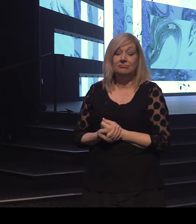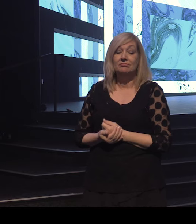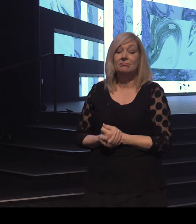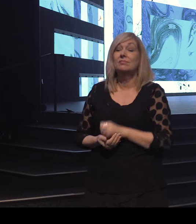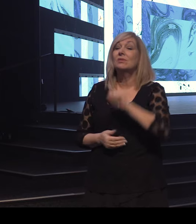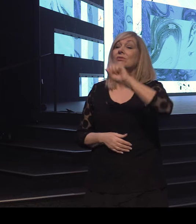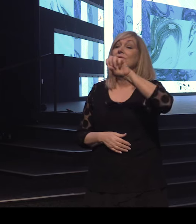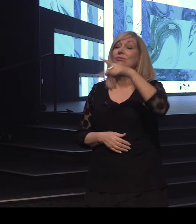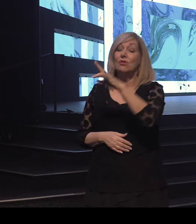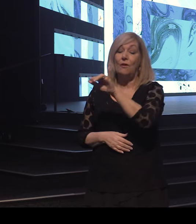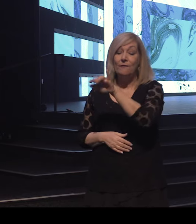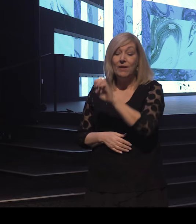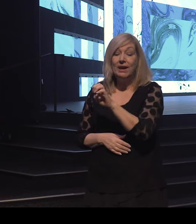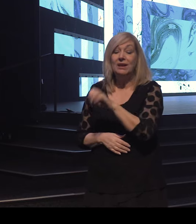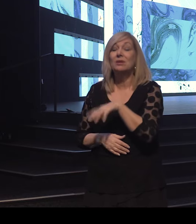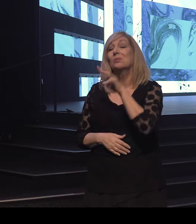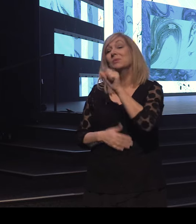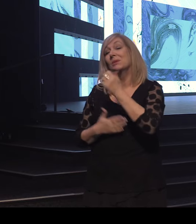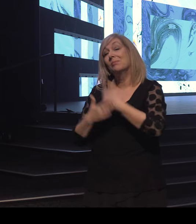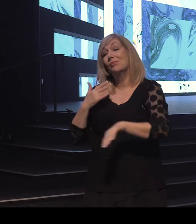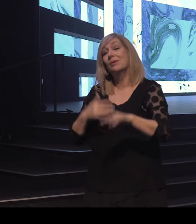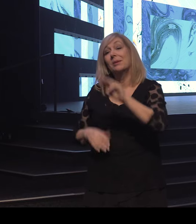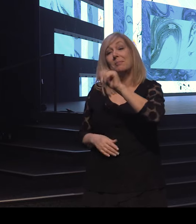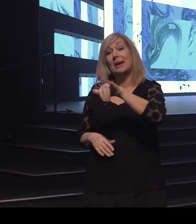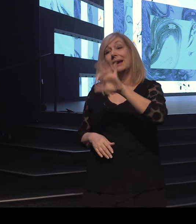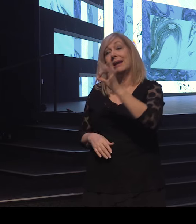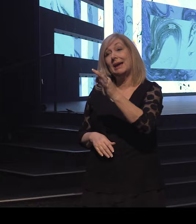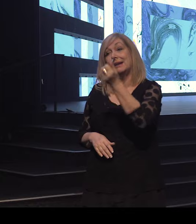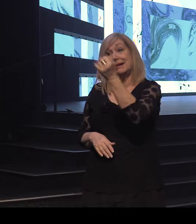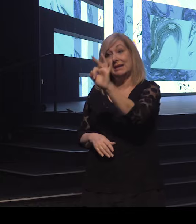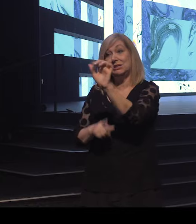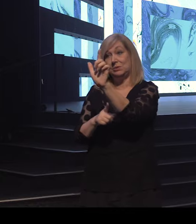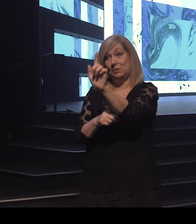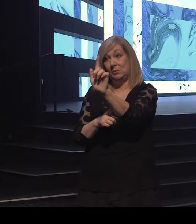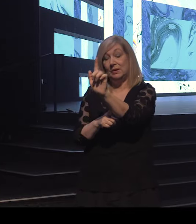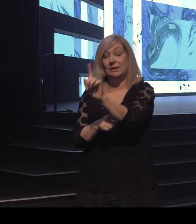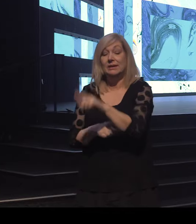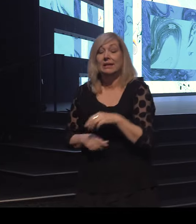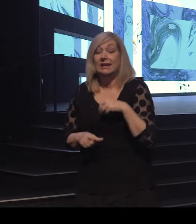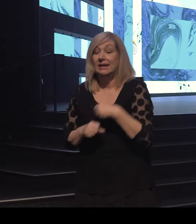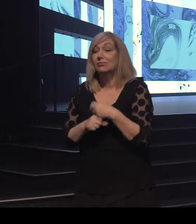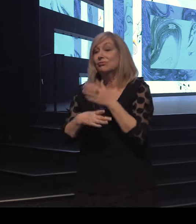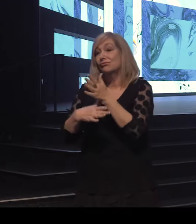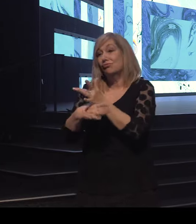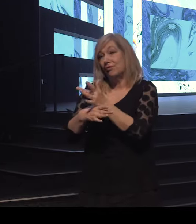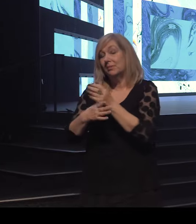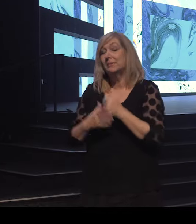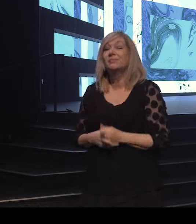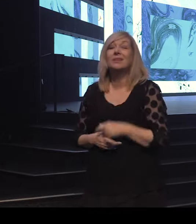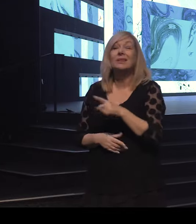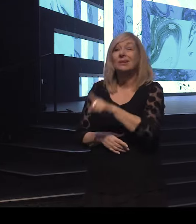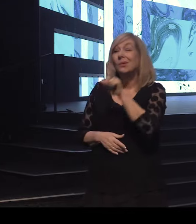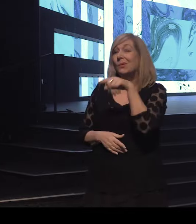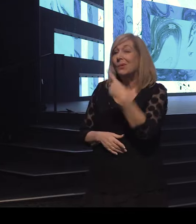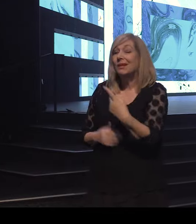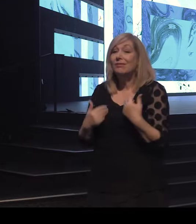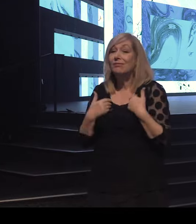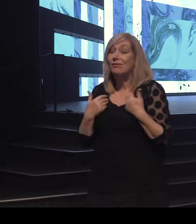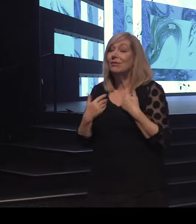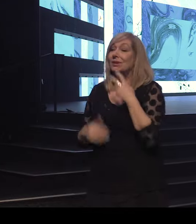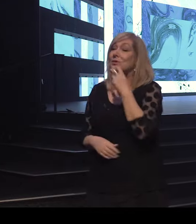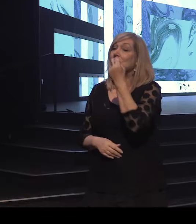Sophie Magdalene Scholl was born on May 9th, 1921, in Fortenbach, Germany, and was only 12 years